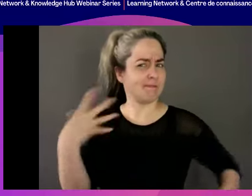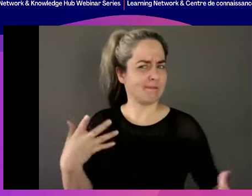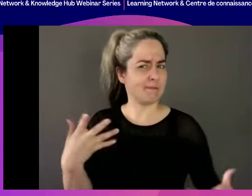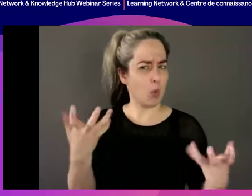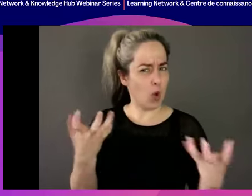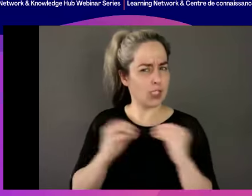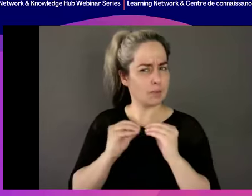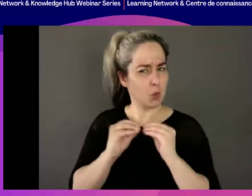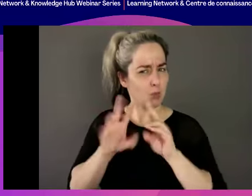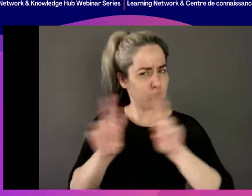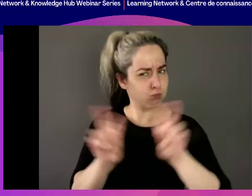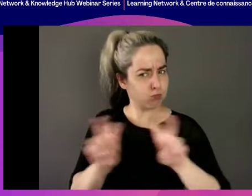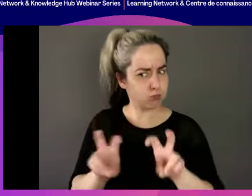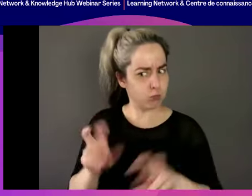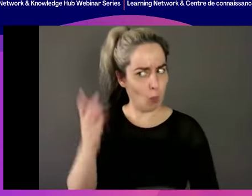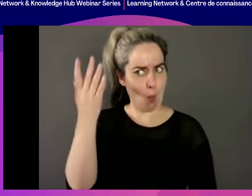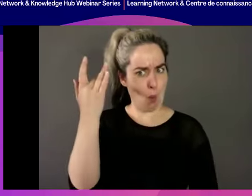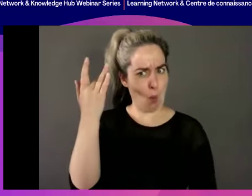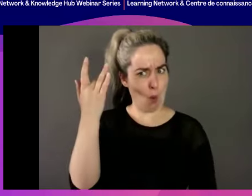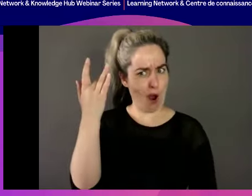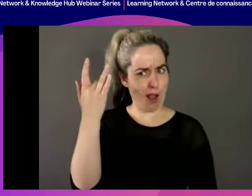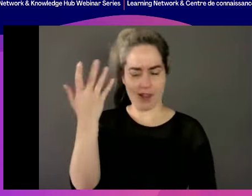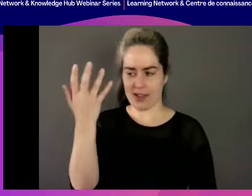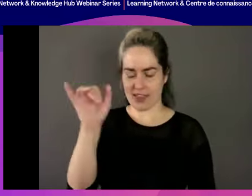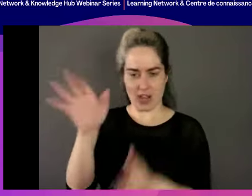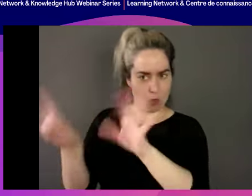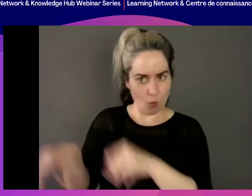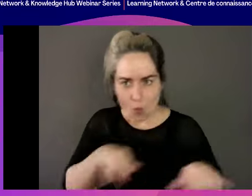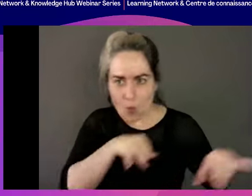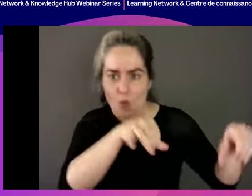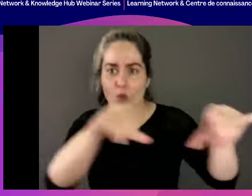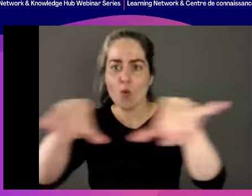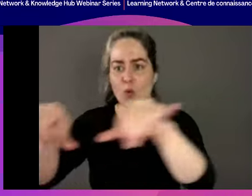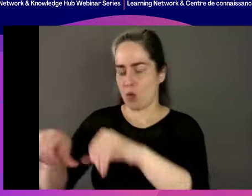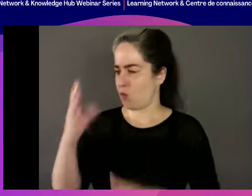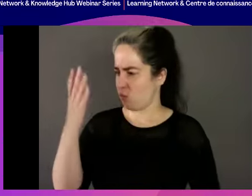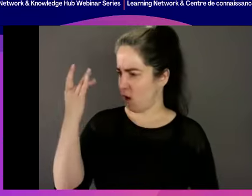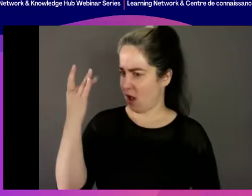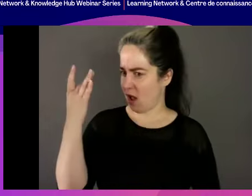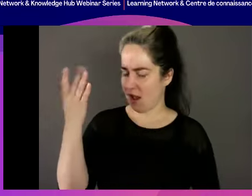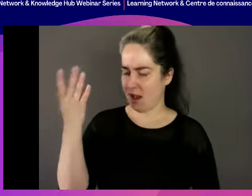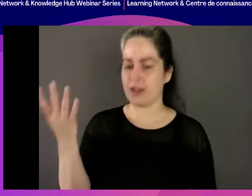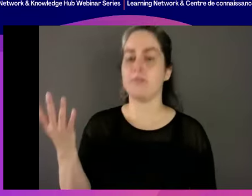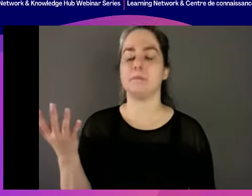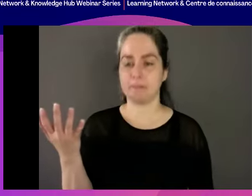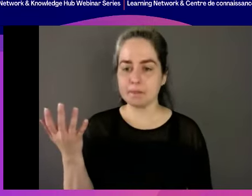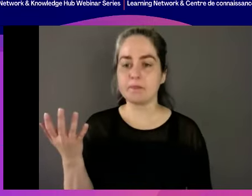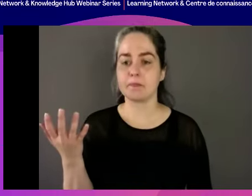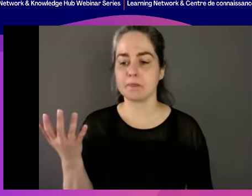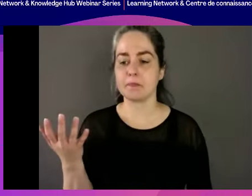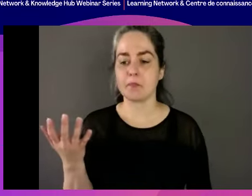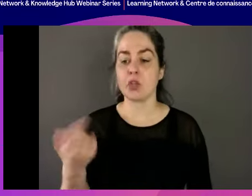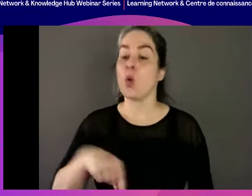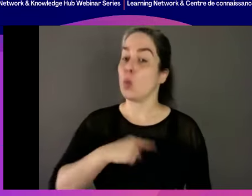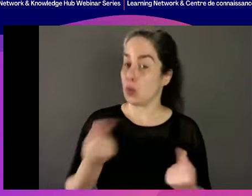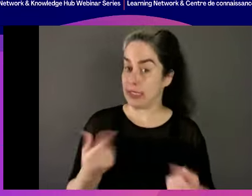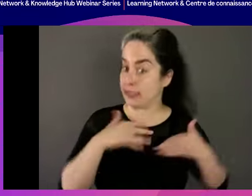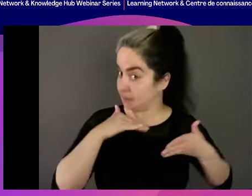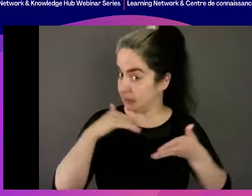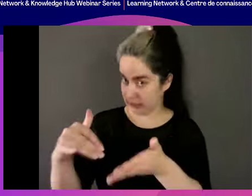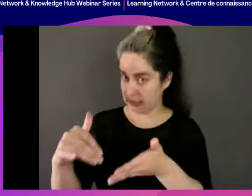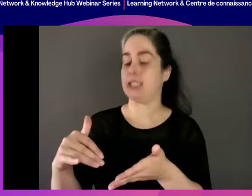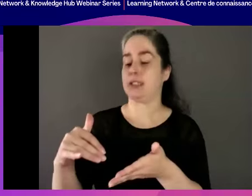explanations of why this would be so common. And so we just carried out a study where we conducted